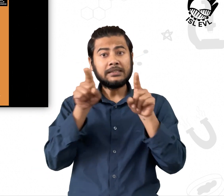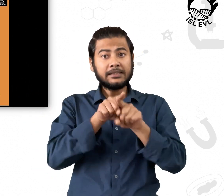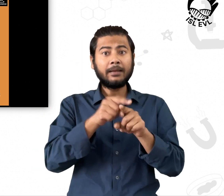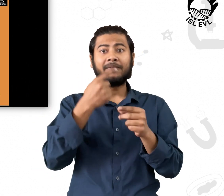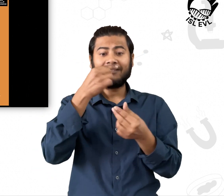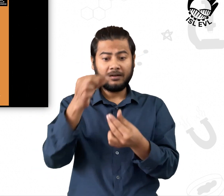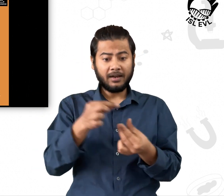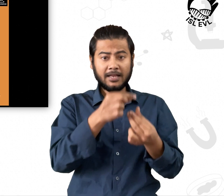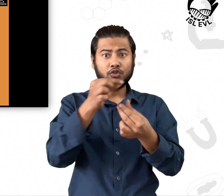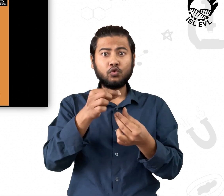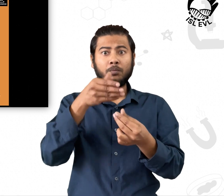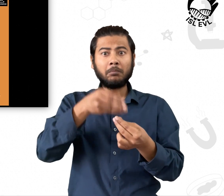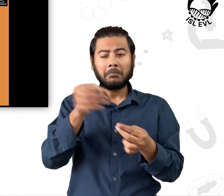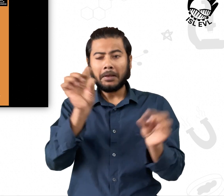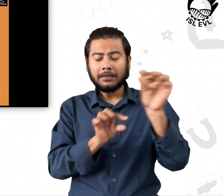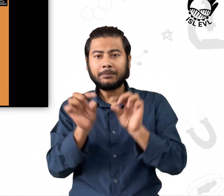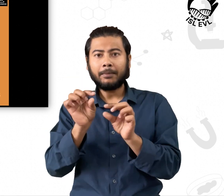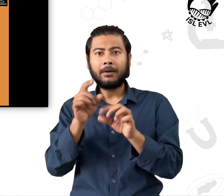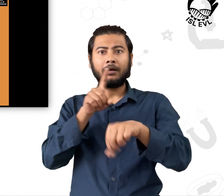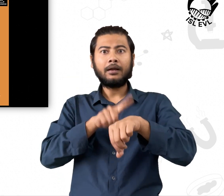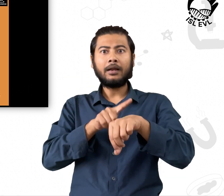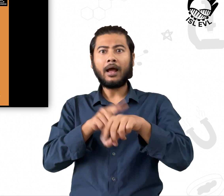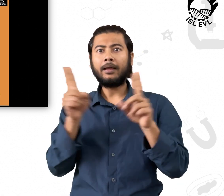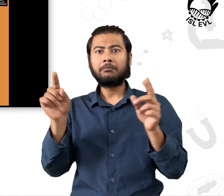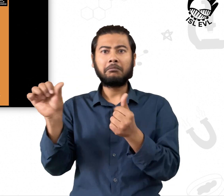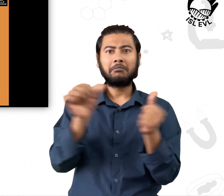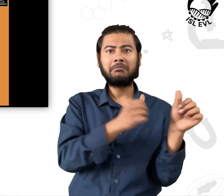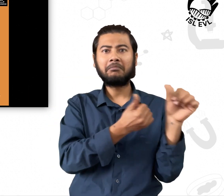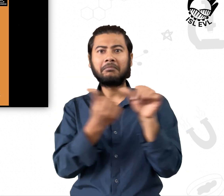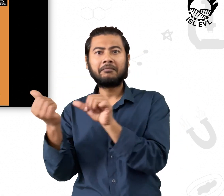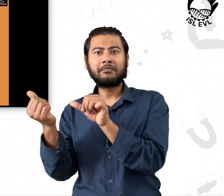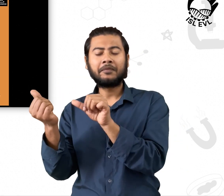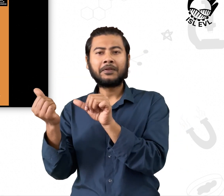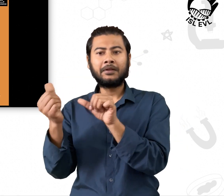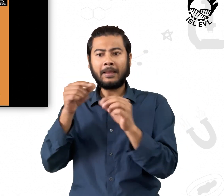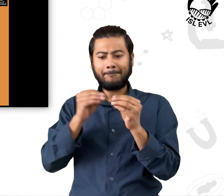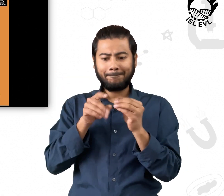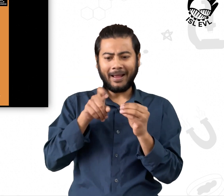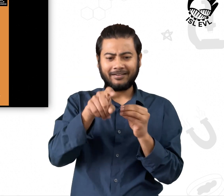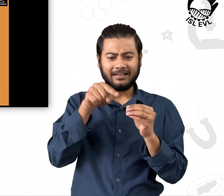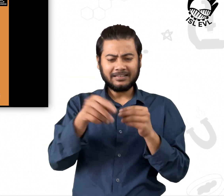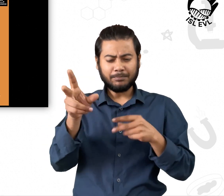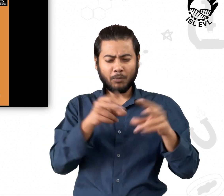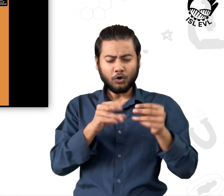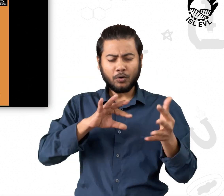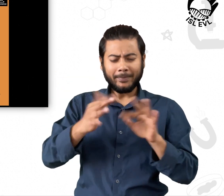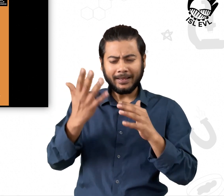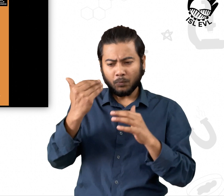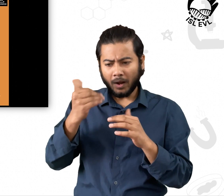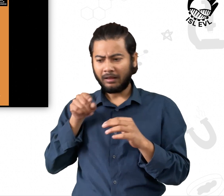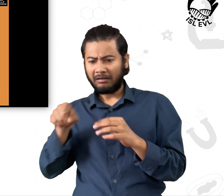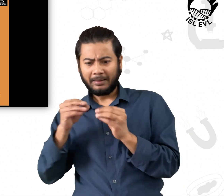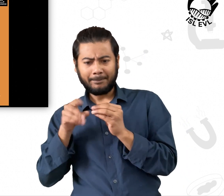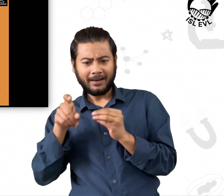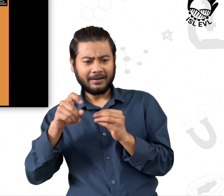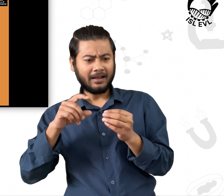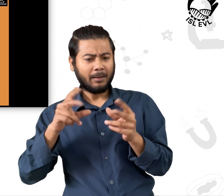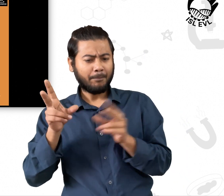described super interesting evolution in a test tube experiment he performs to study why bacteria